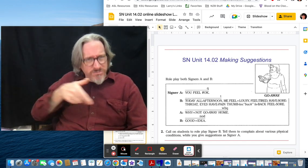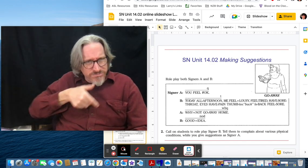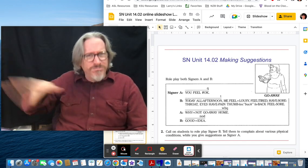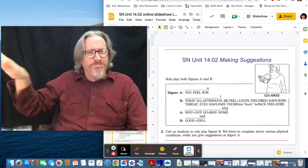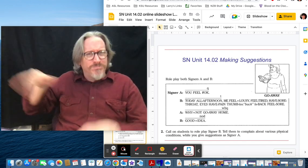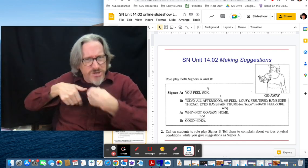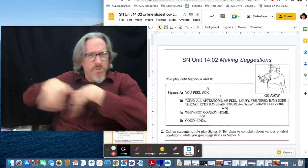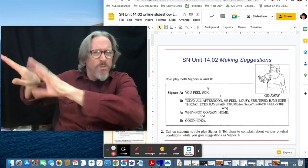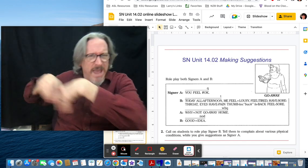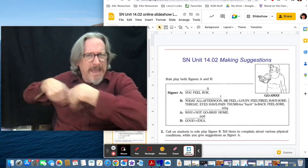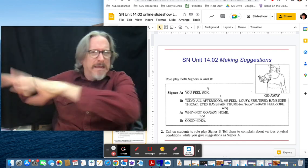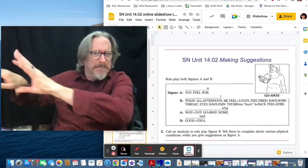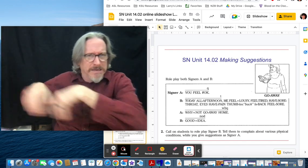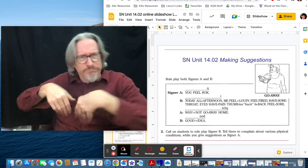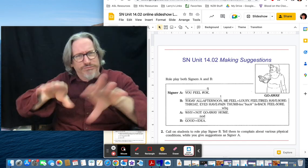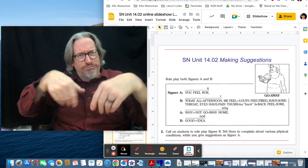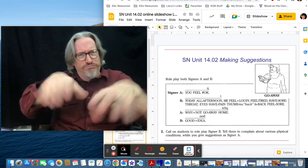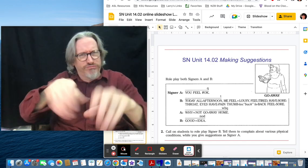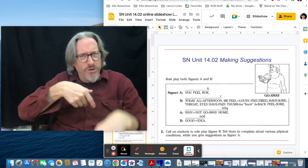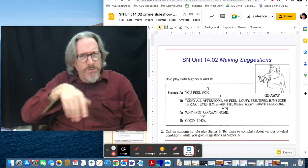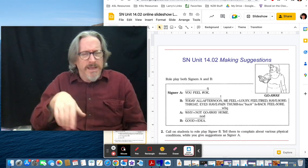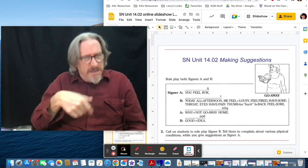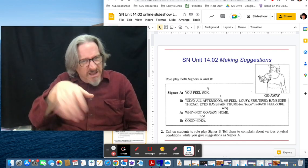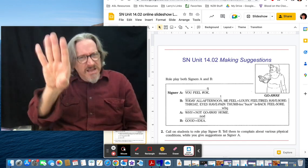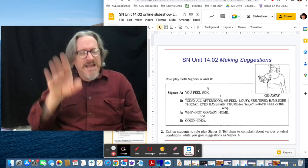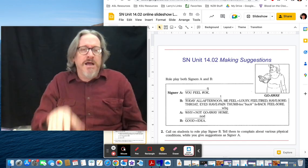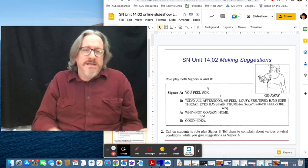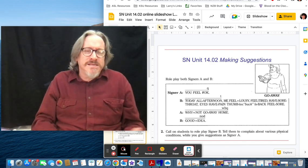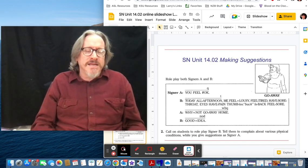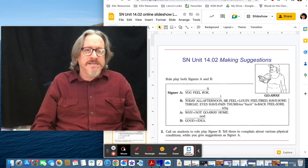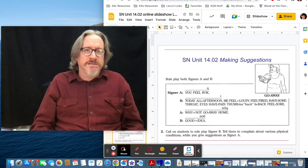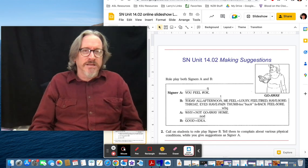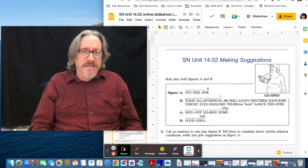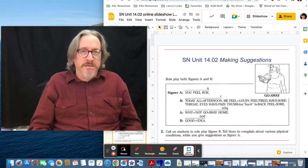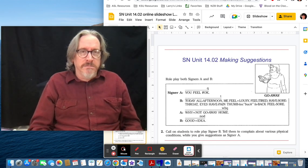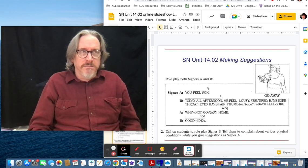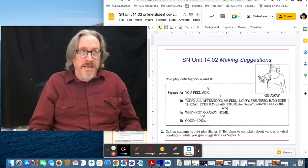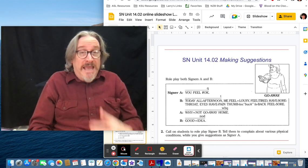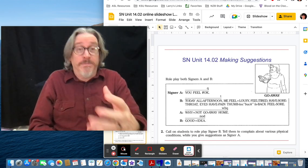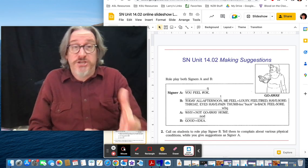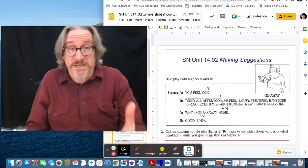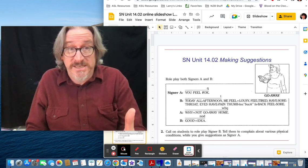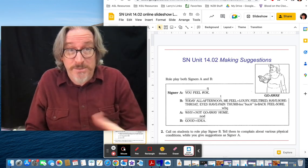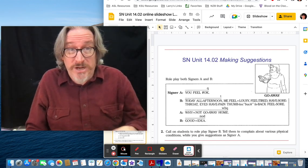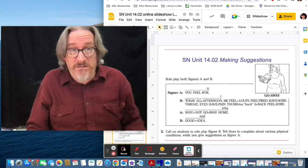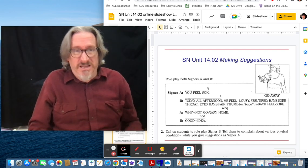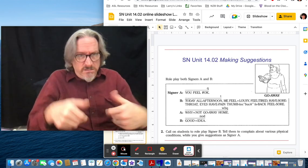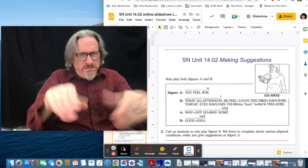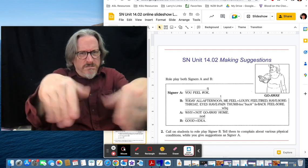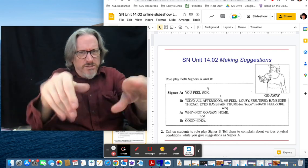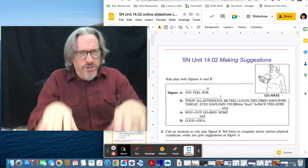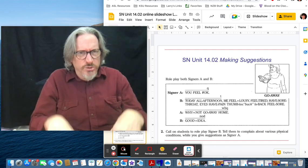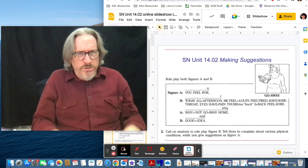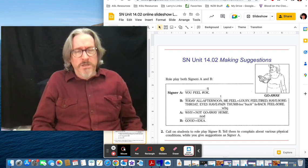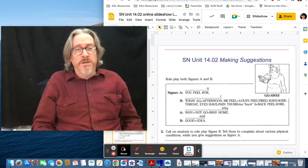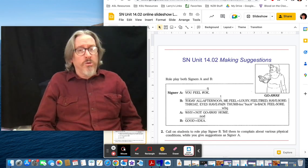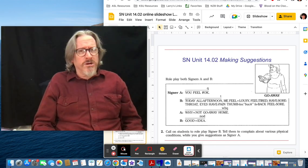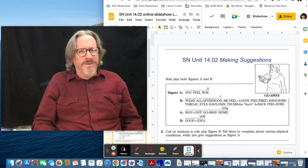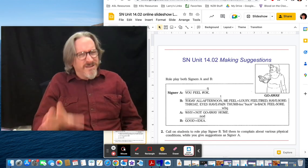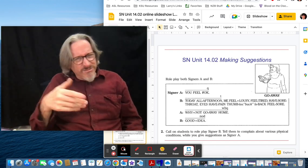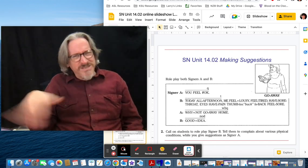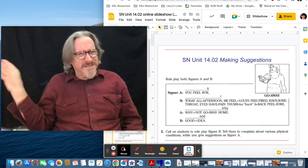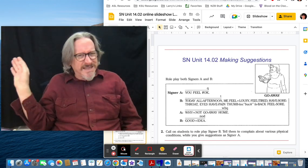go away, right? Go away. It's not necessarily like it can be chasing someone out, like shoo,